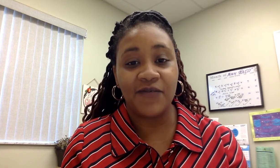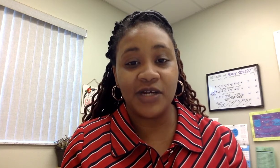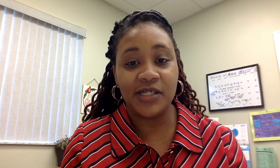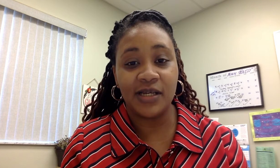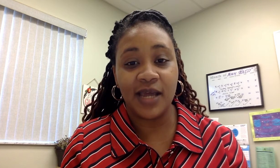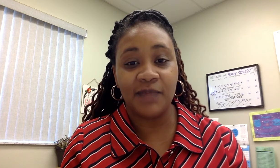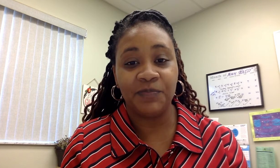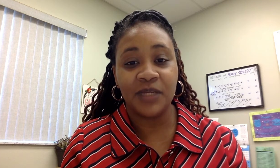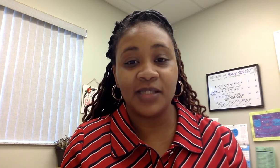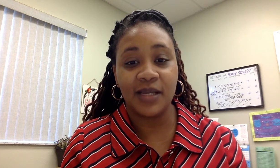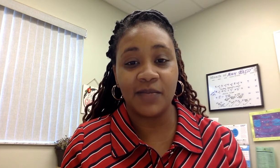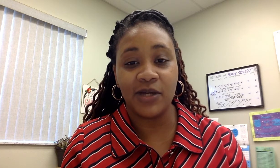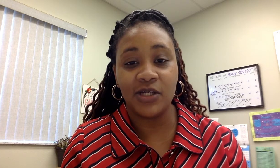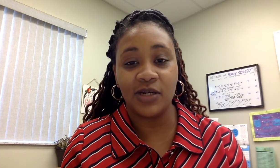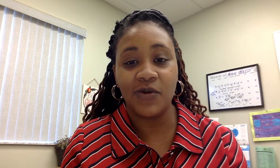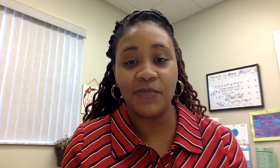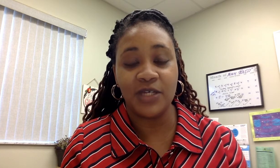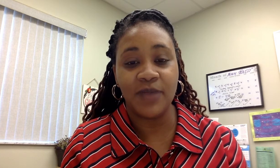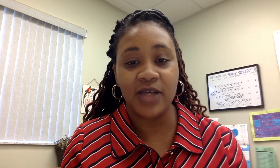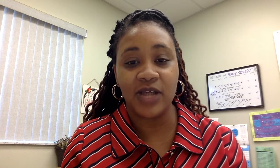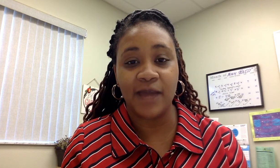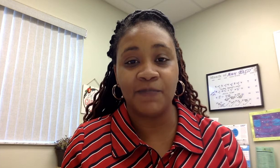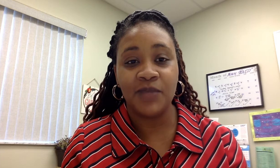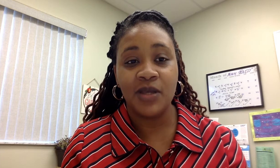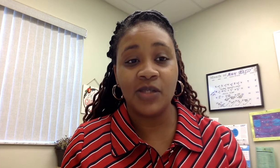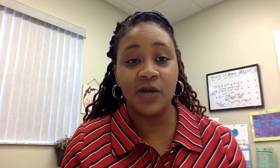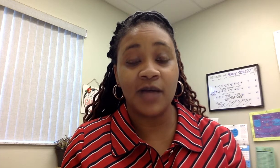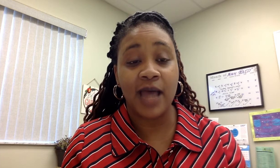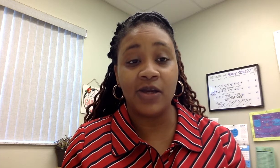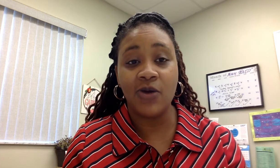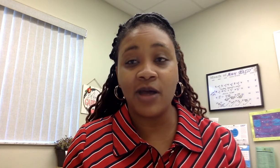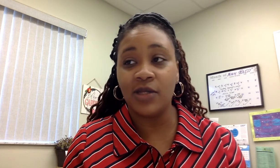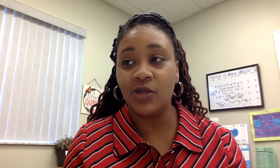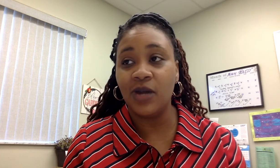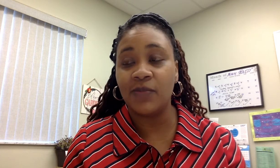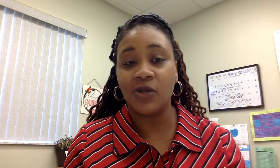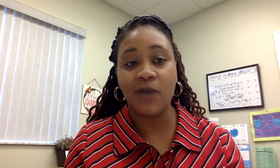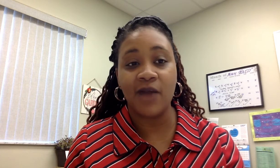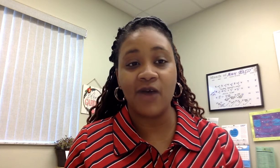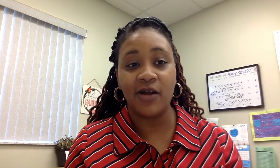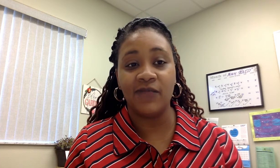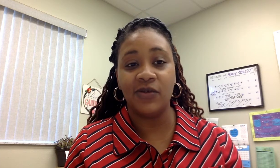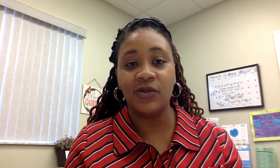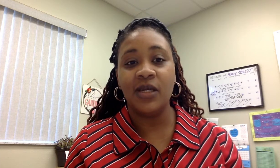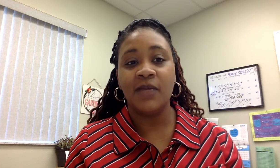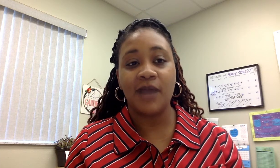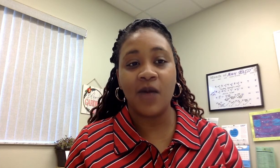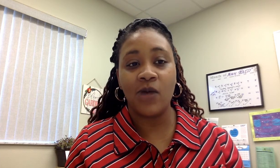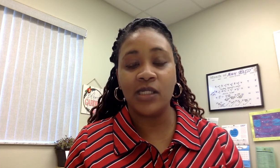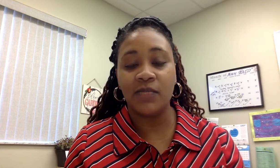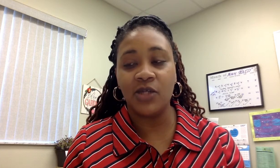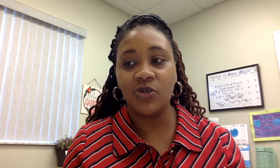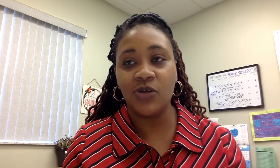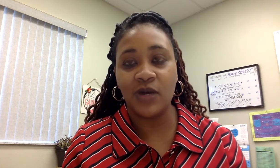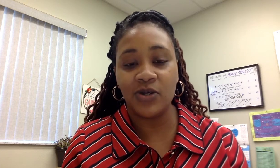Fudge Sunday celebration on Beach Bash Day. So, I know you all can do it. I'm so proud of all of you, but I want to make sure you